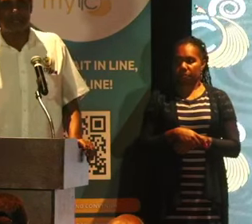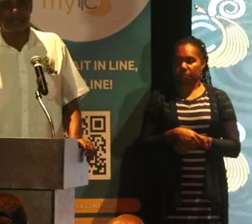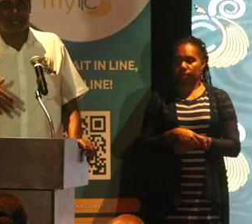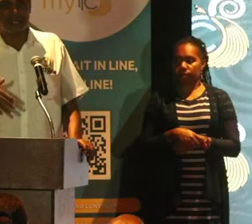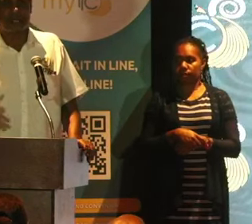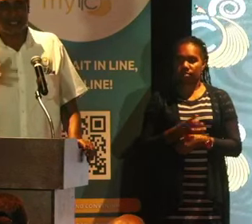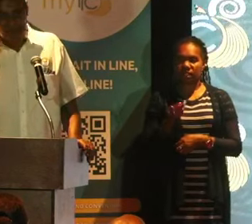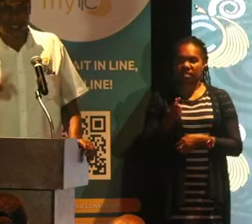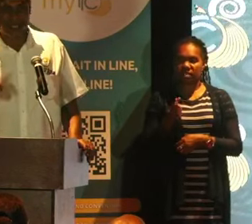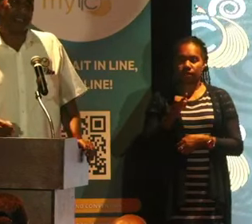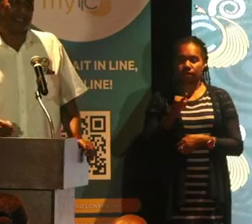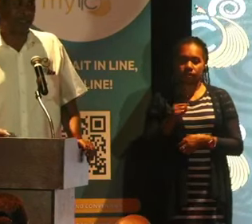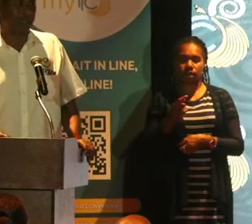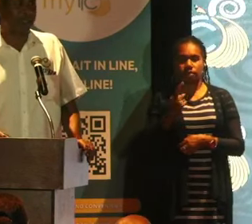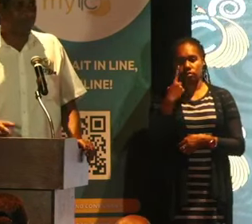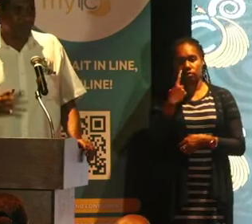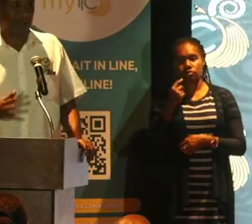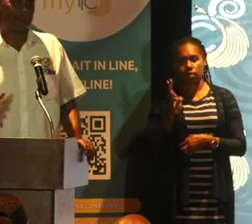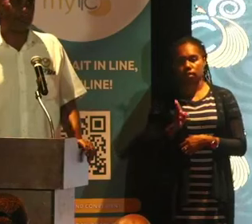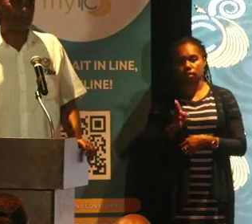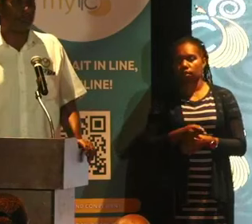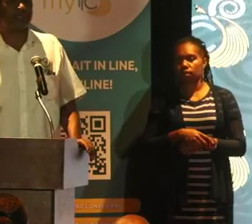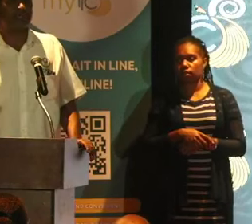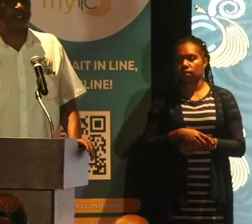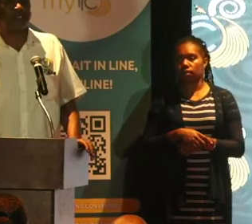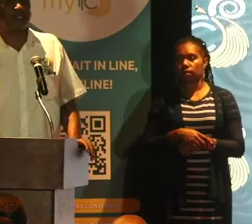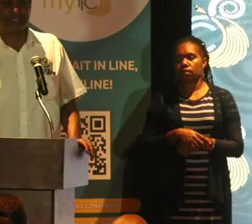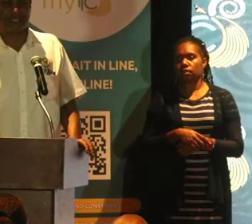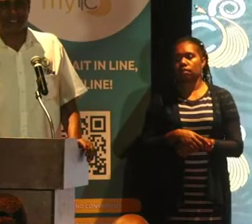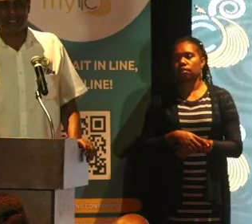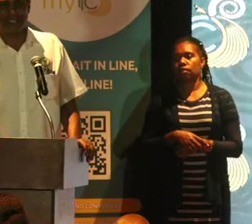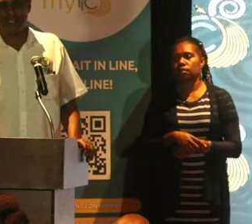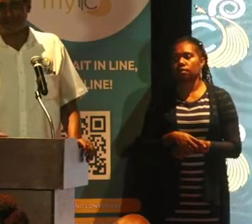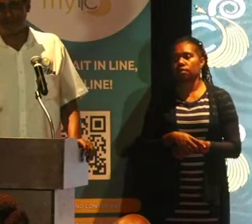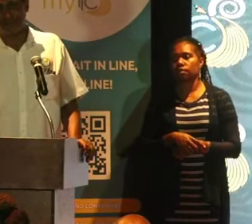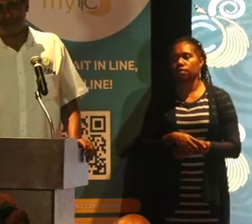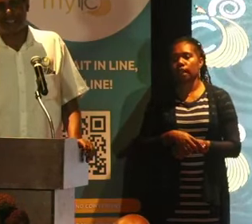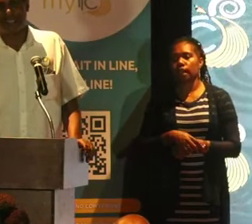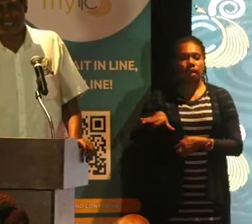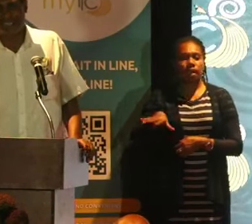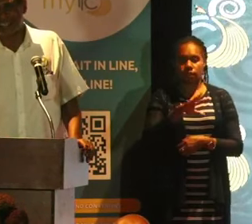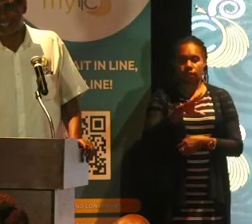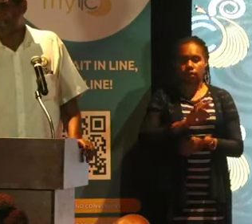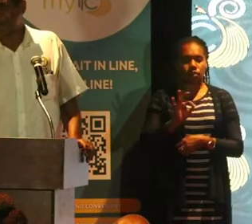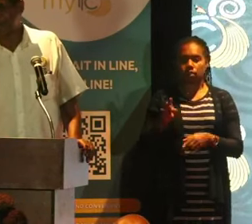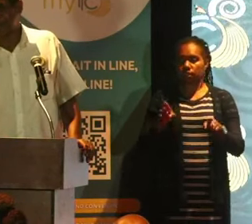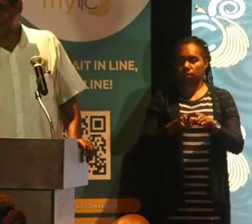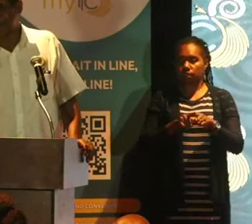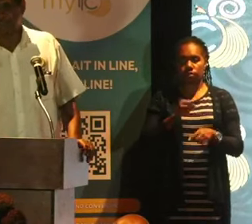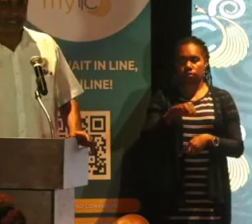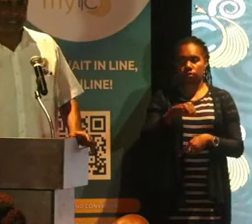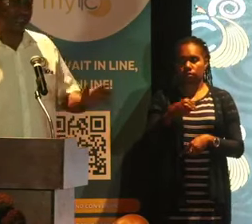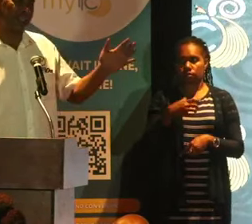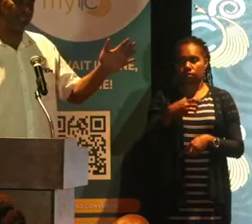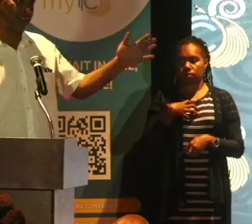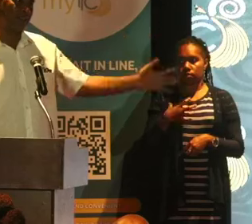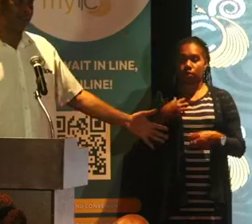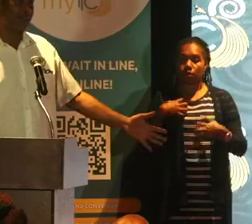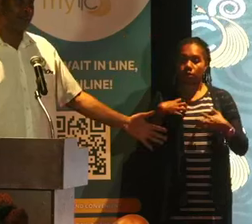go and do everything all at the same time, you will not be able. Imagine having to do PMV business